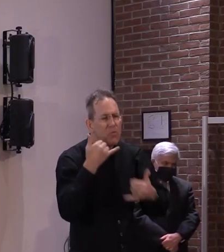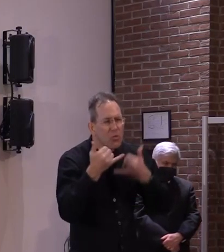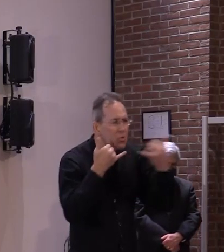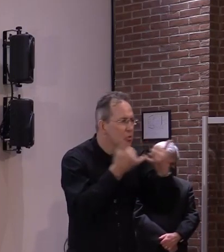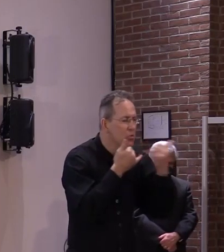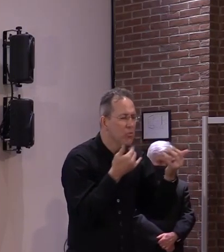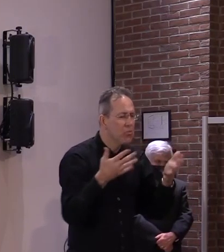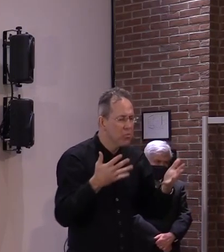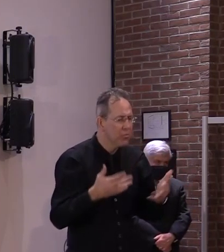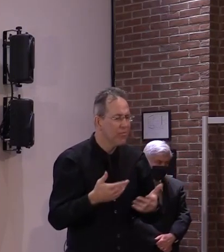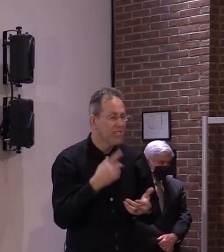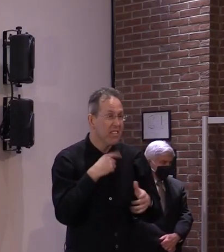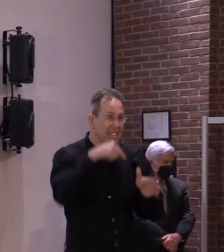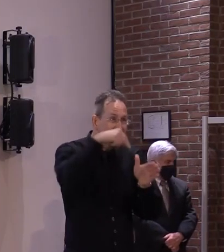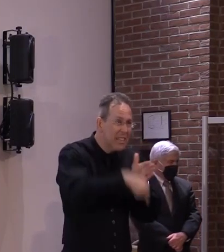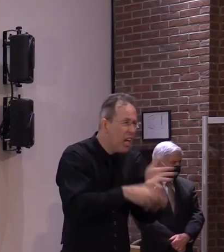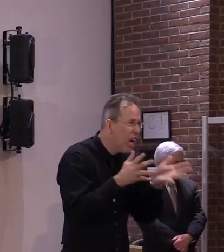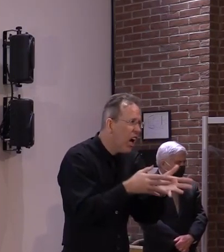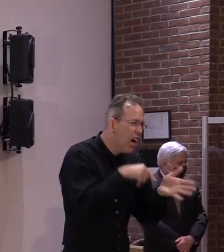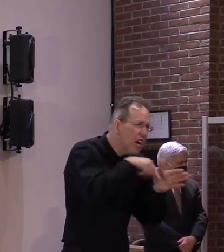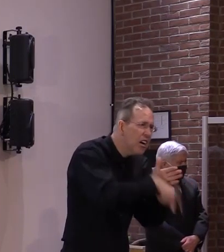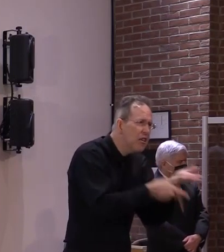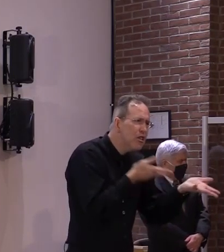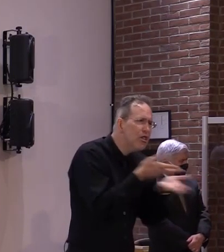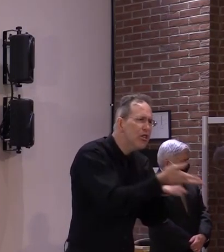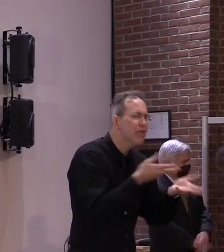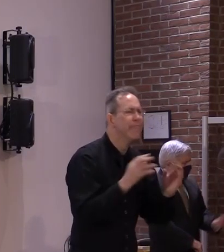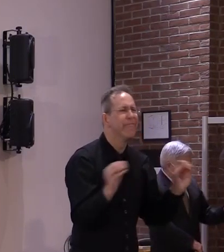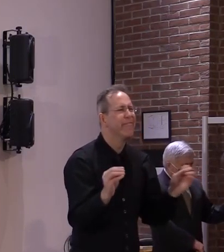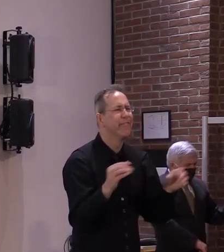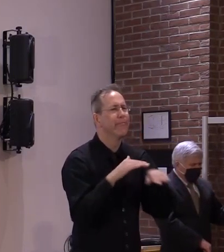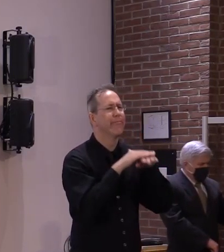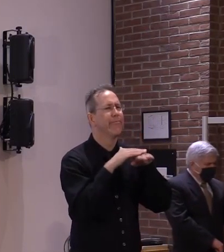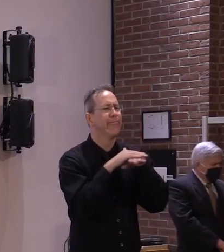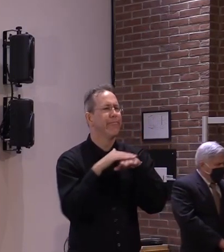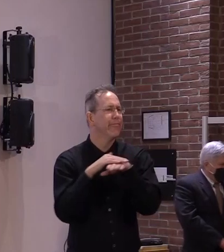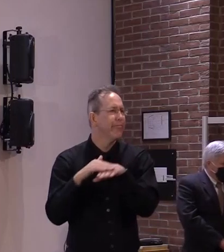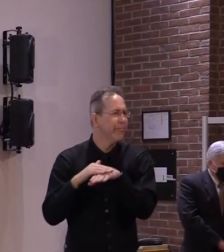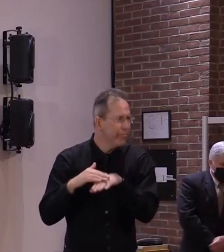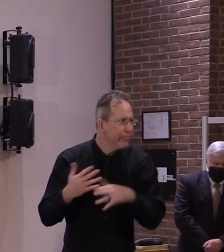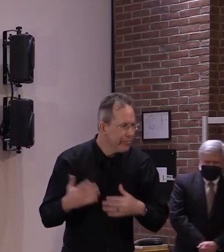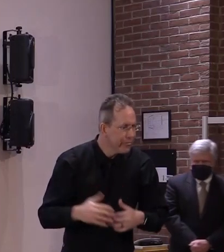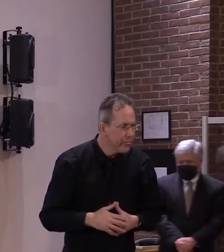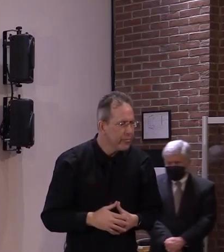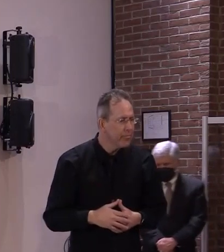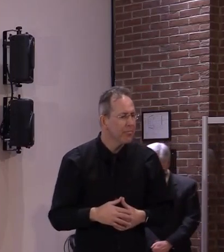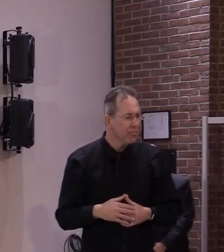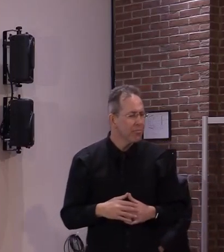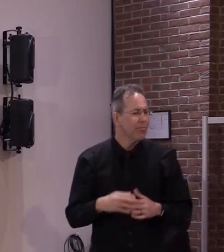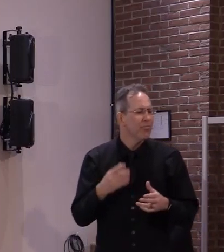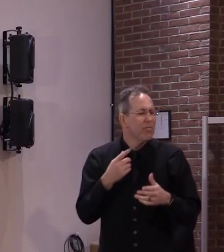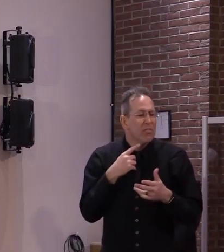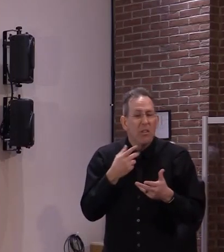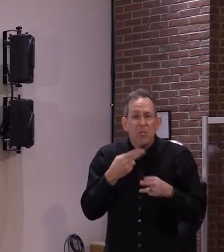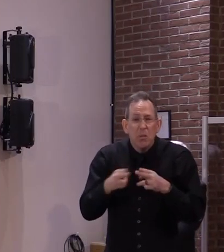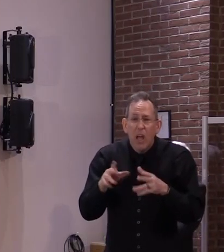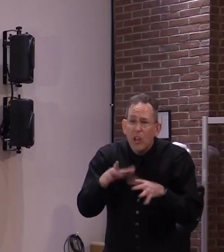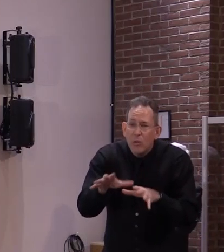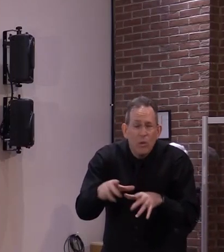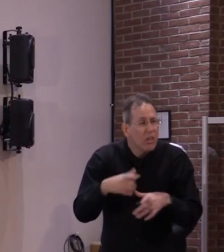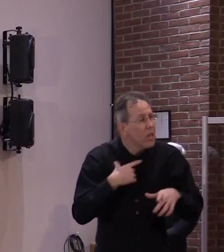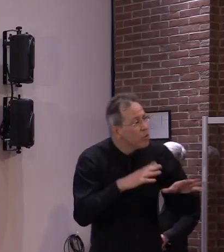to continue to make them, make us more economically viable and make sure that we